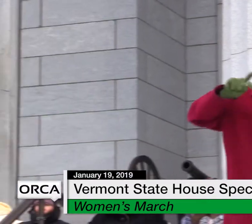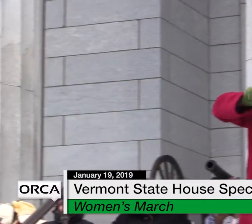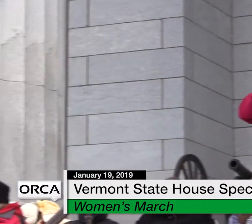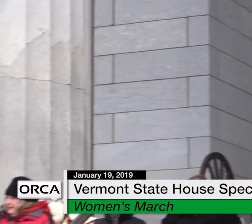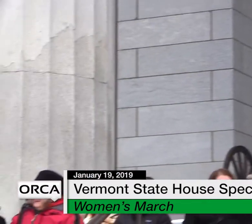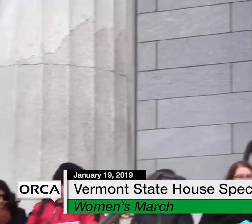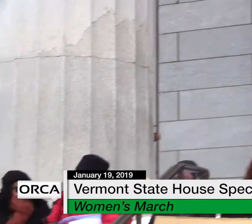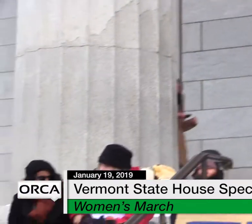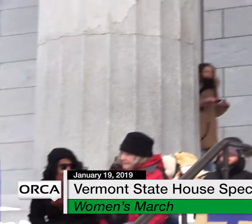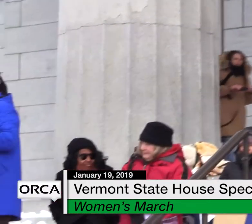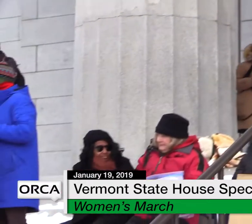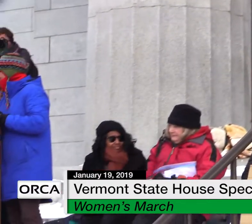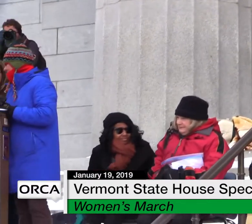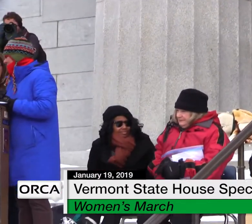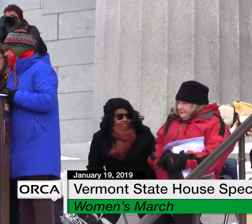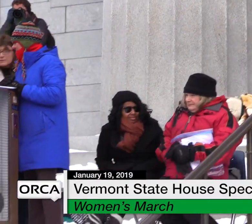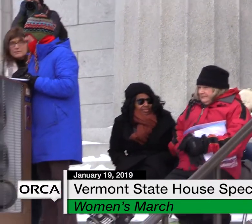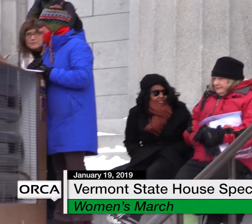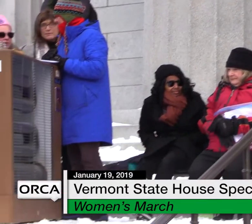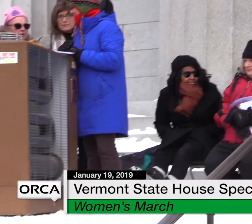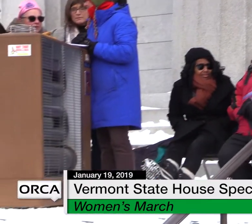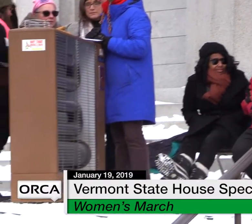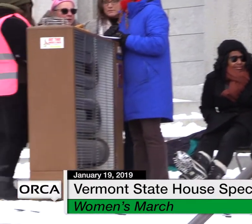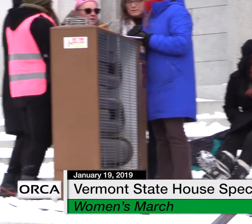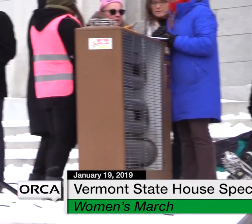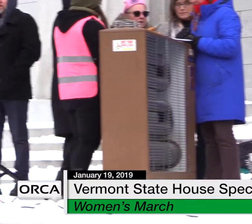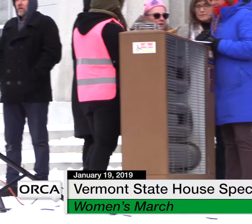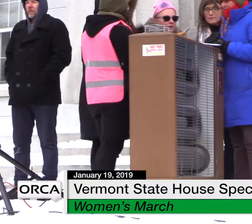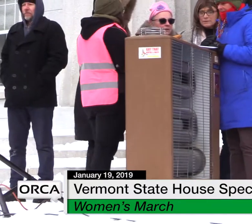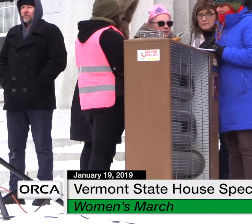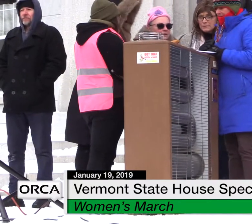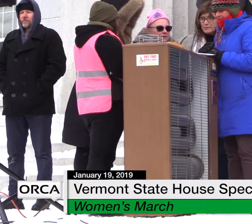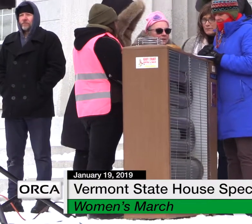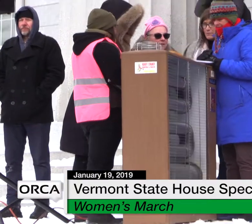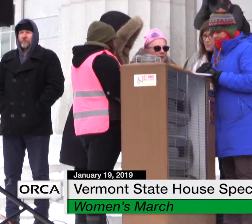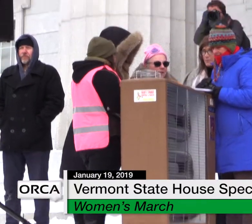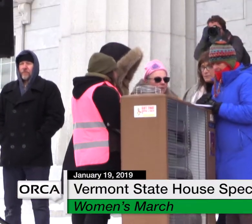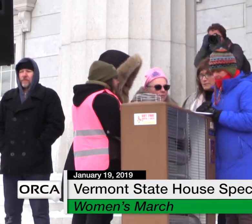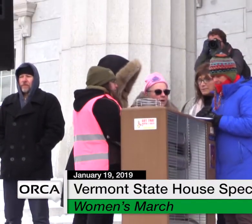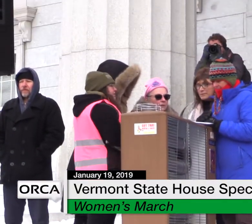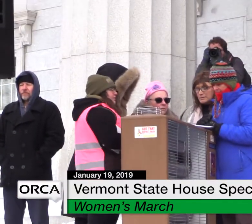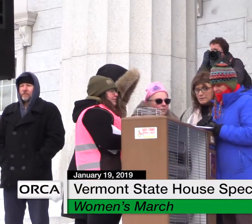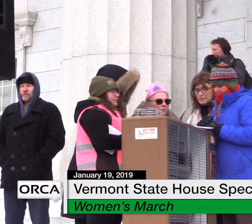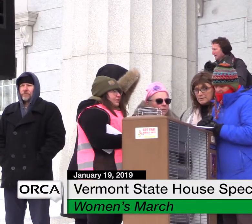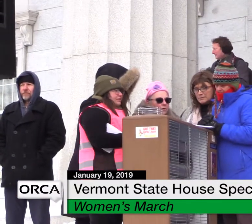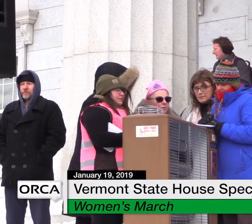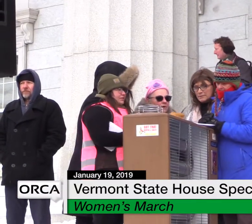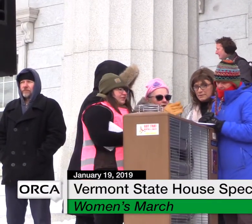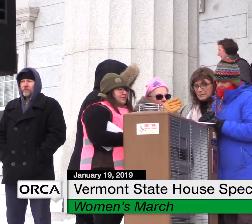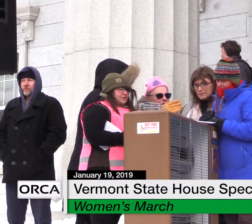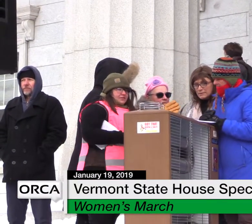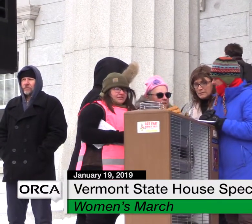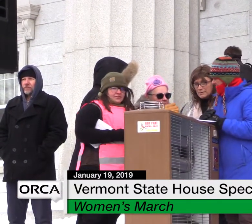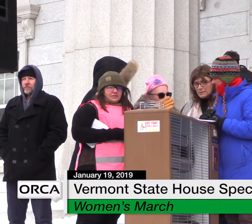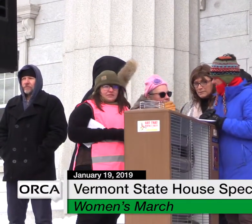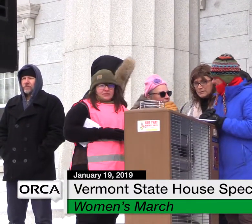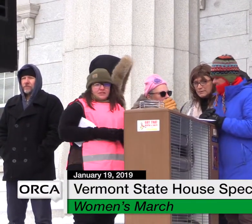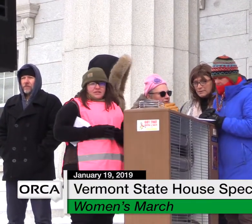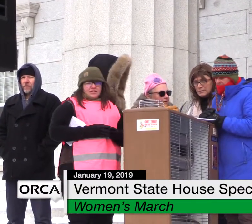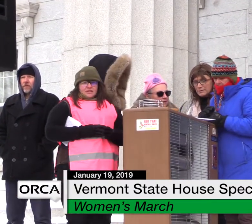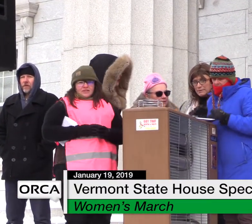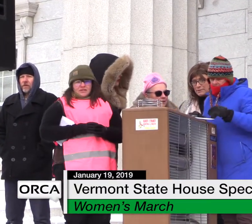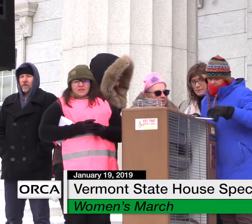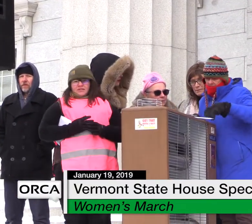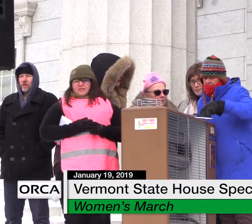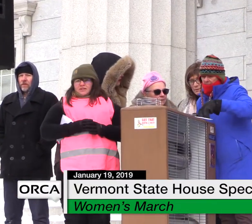Athabascan, once said, "We are daughters of this Mother Earth." And as Mother Earth is disrespected, raped, abused, and marginalized, so are